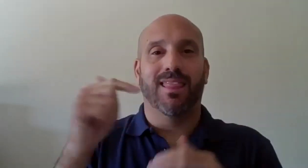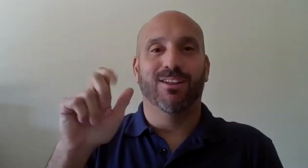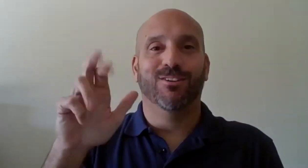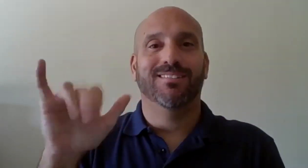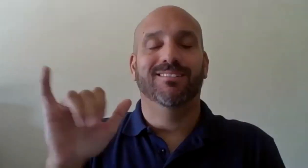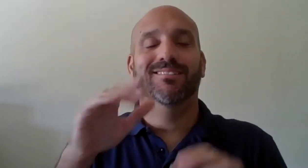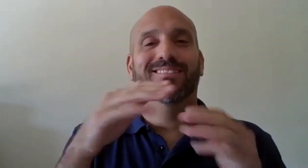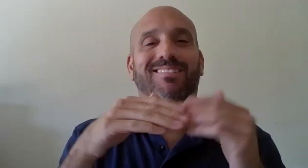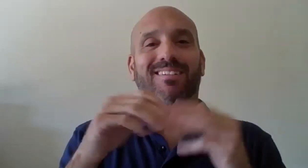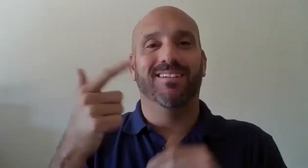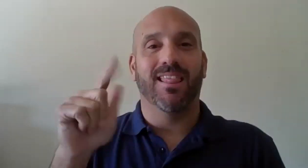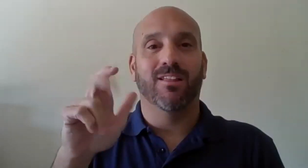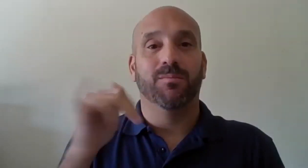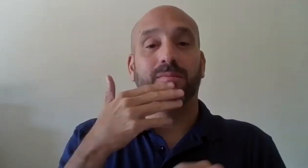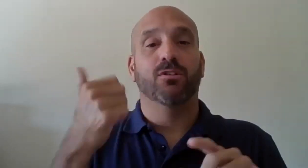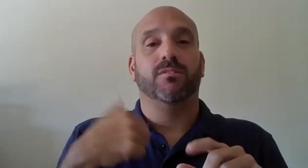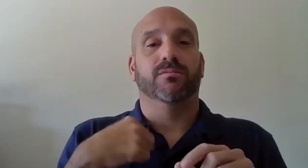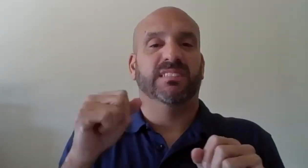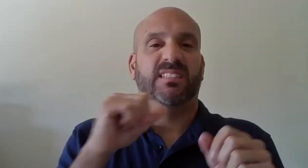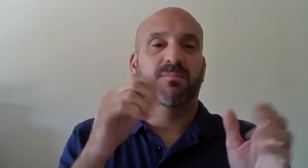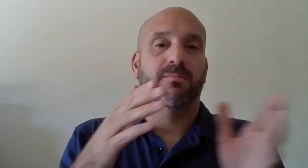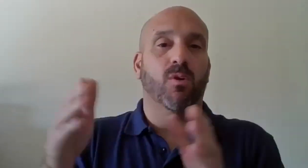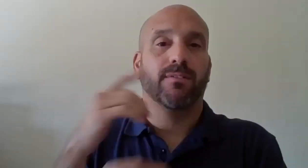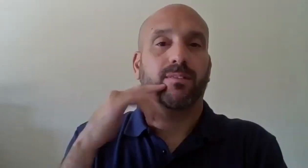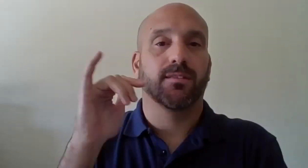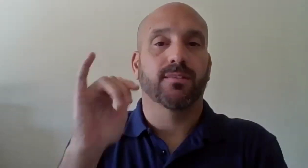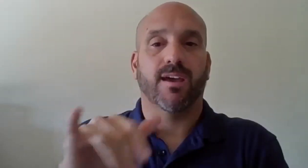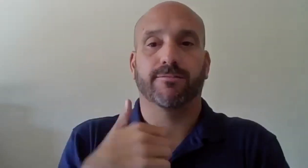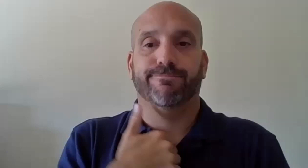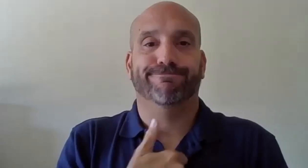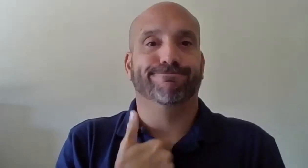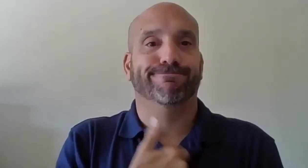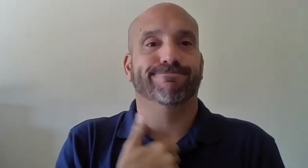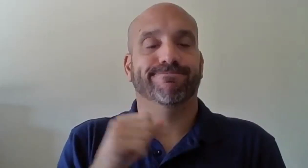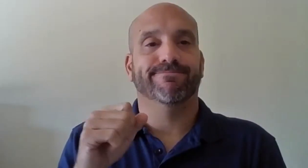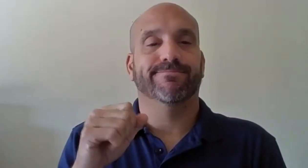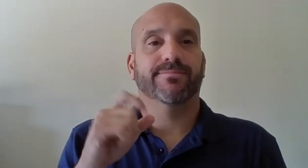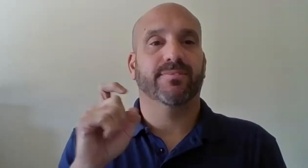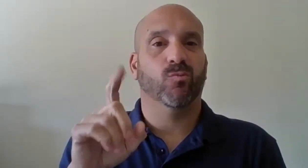Okay. I clicked the gallery view. Okay, it's better. We were not prepared for that, and